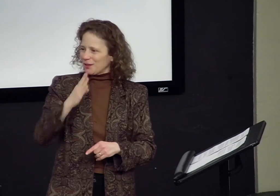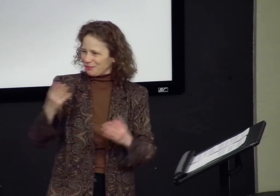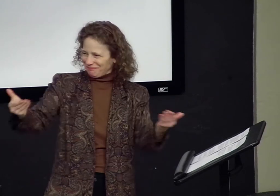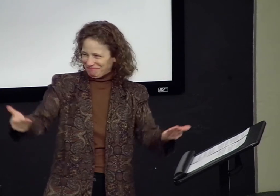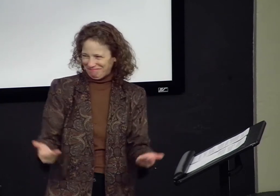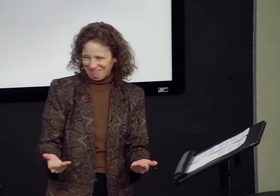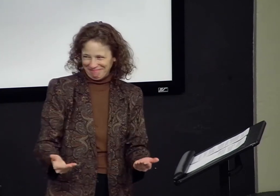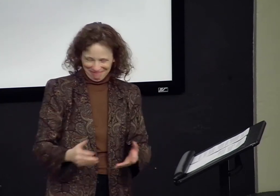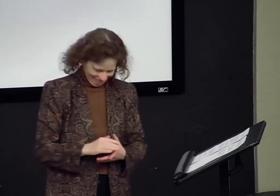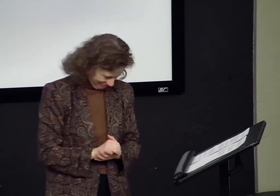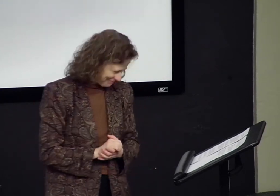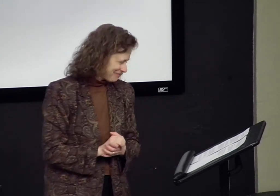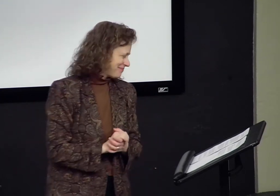Belgium.